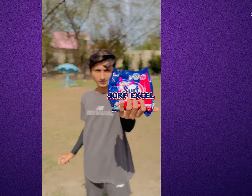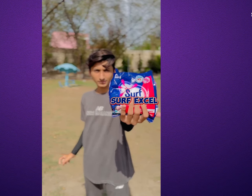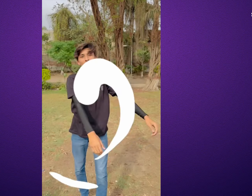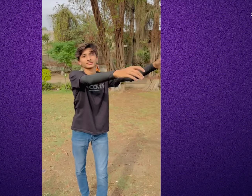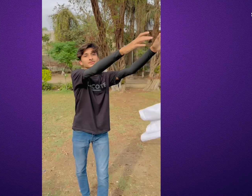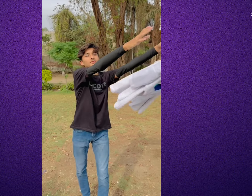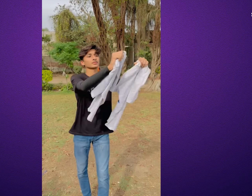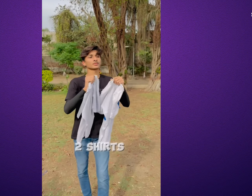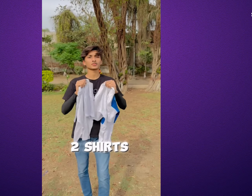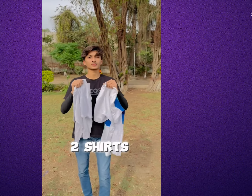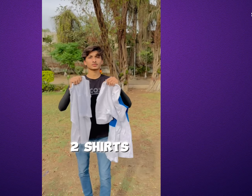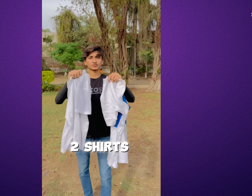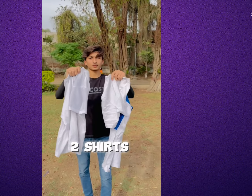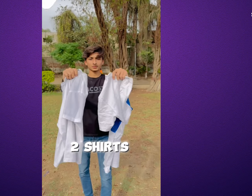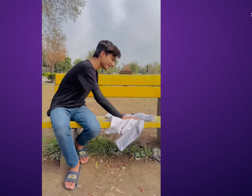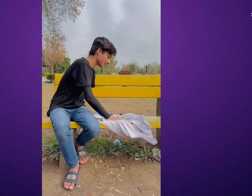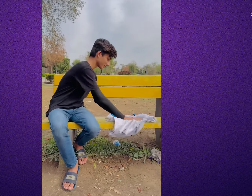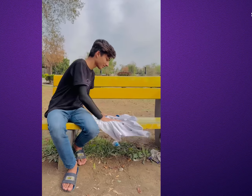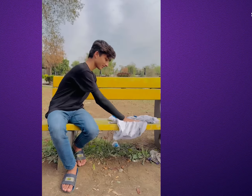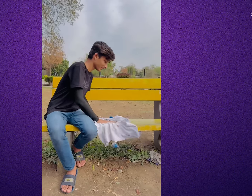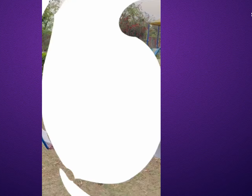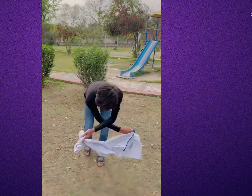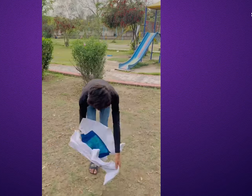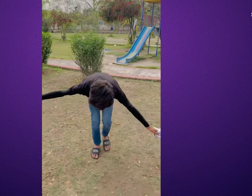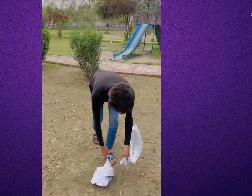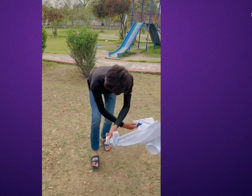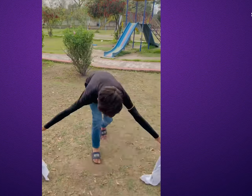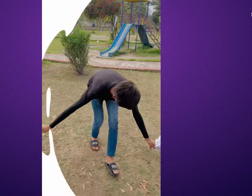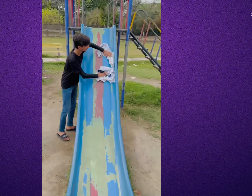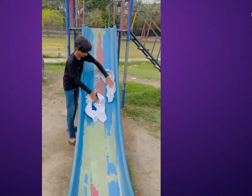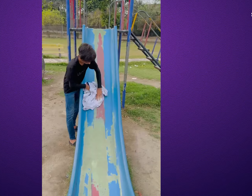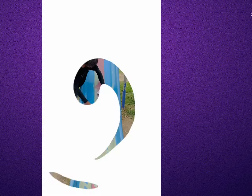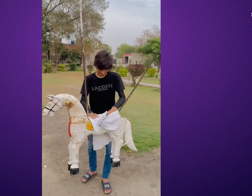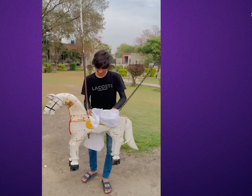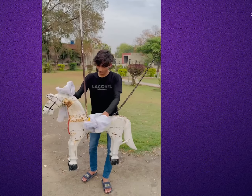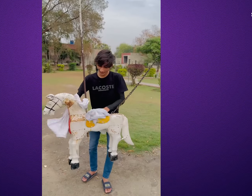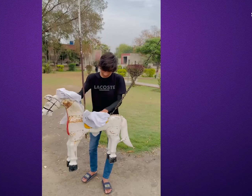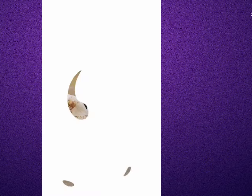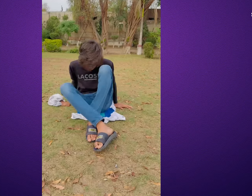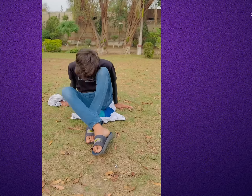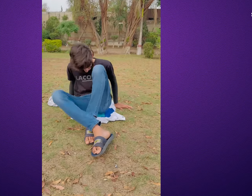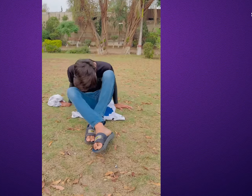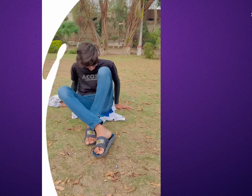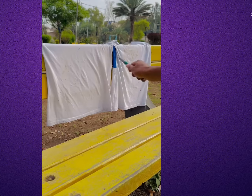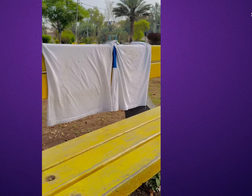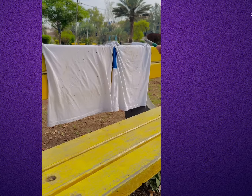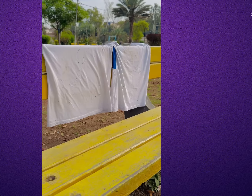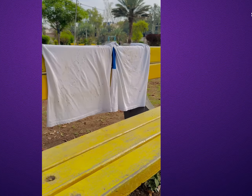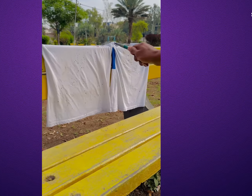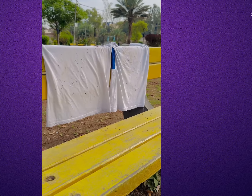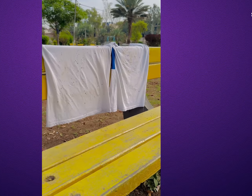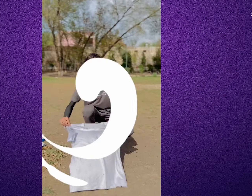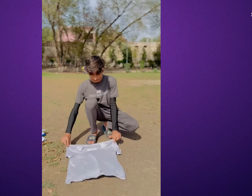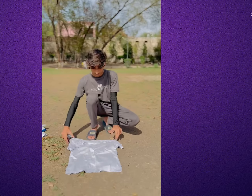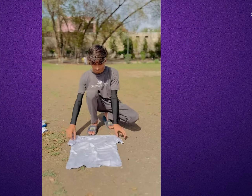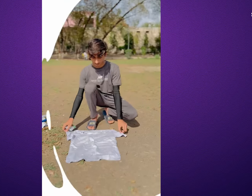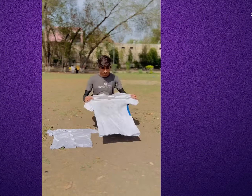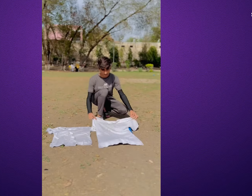turmeric, and is available for both top-load and front-load washing machines. Often cited as a very effective stain remover, especially